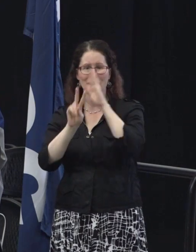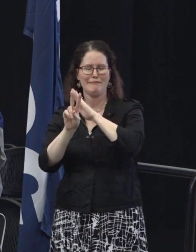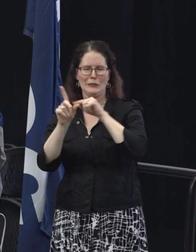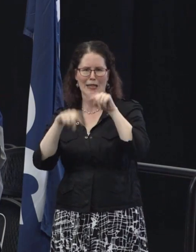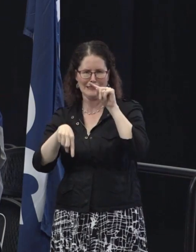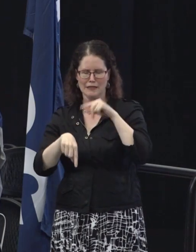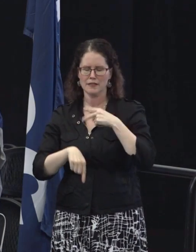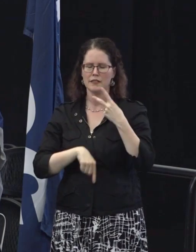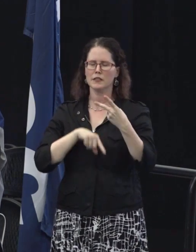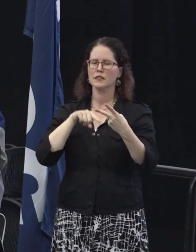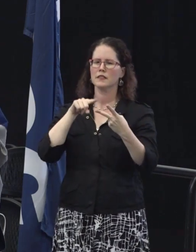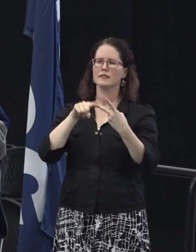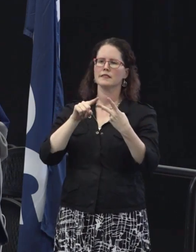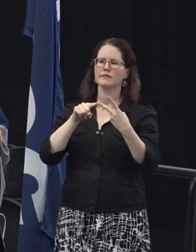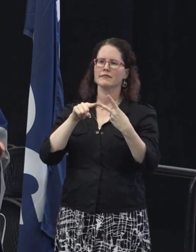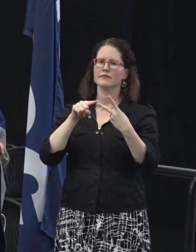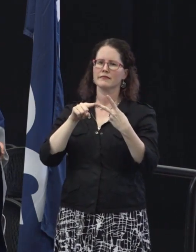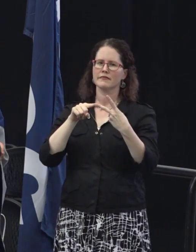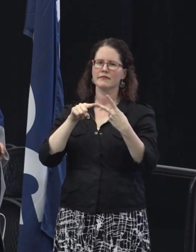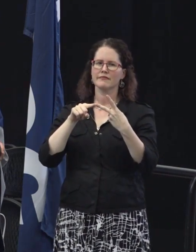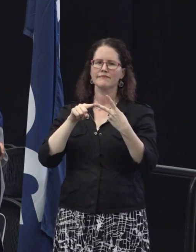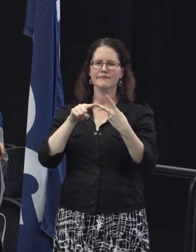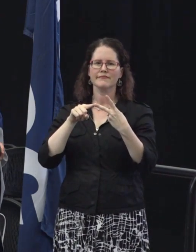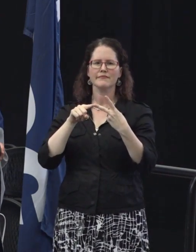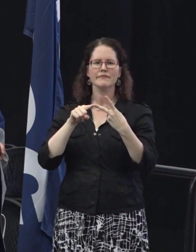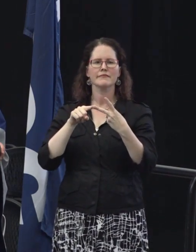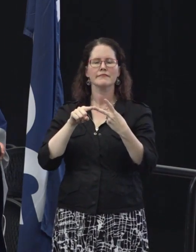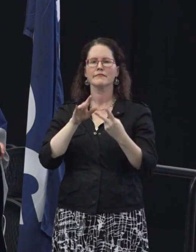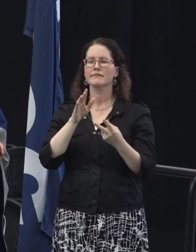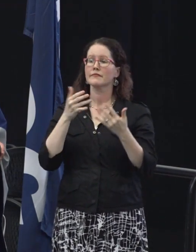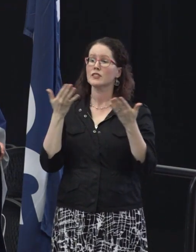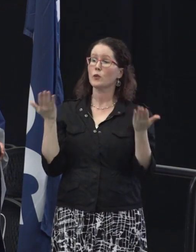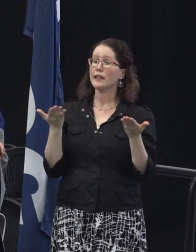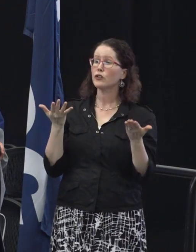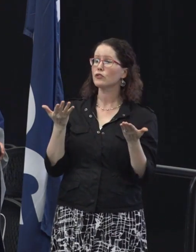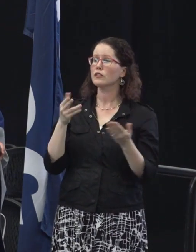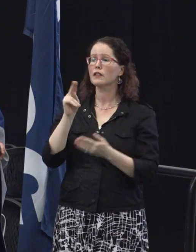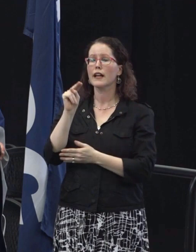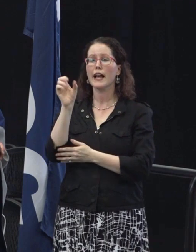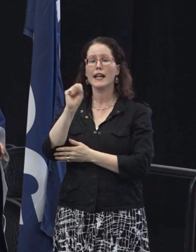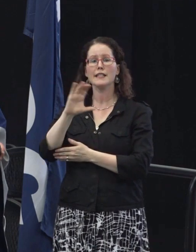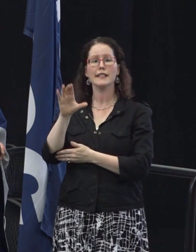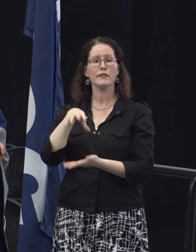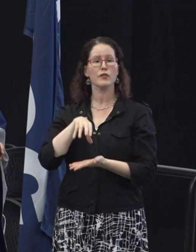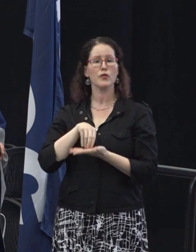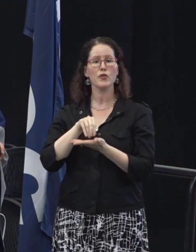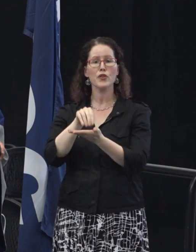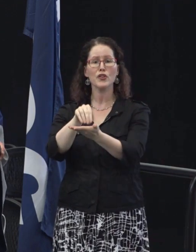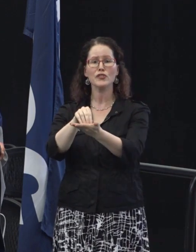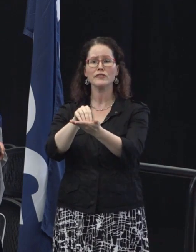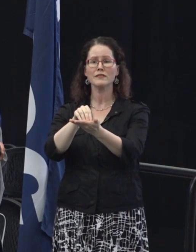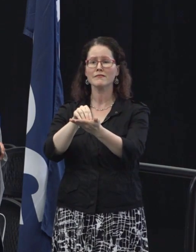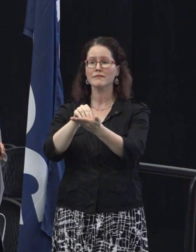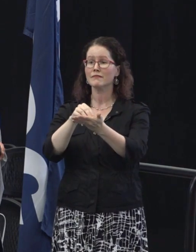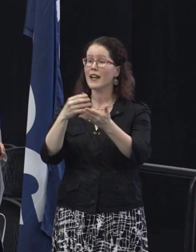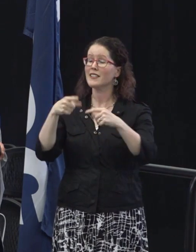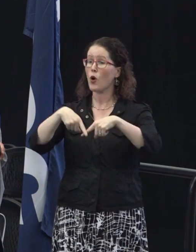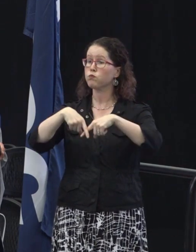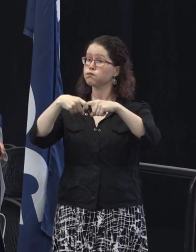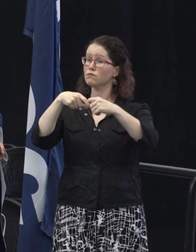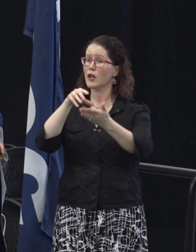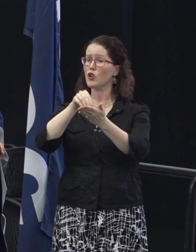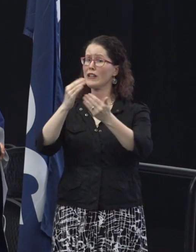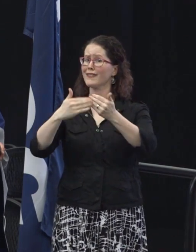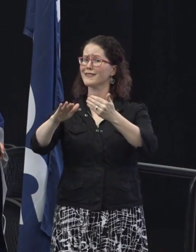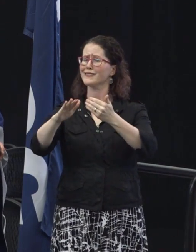it. And secondly, please let your time at NSCC be just one of many learning journeys